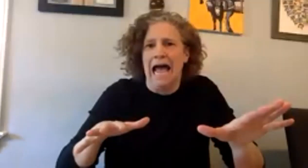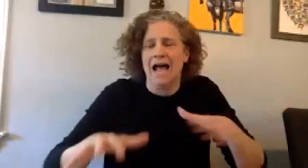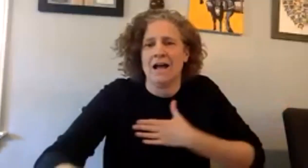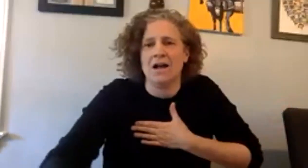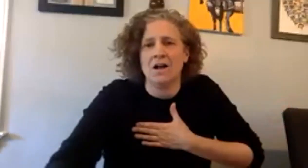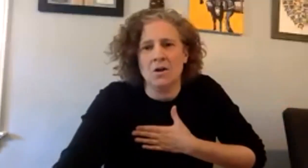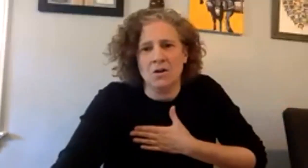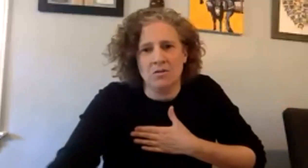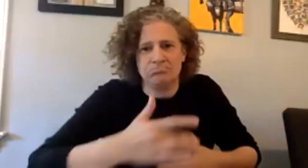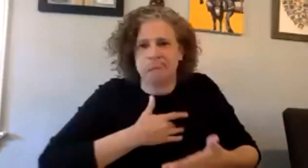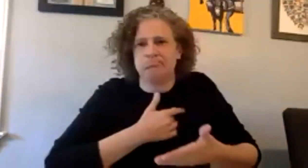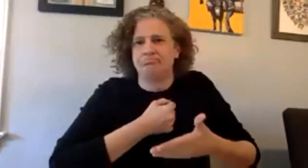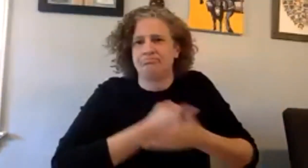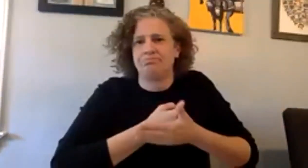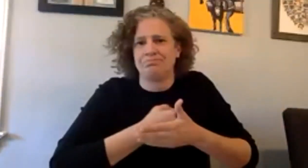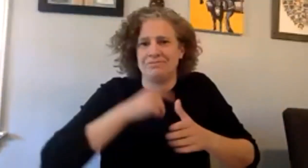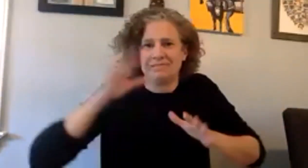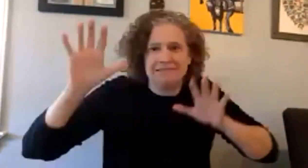Maybe I can see now.